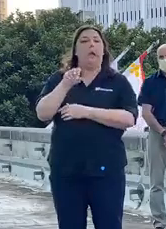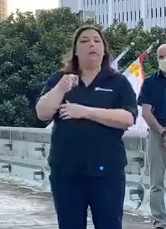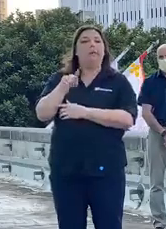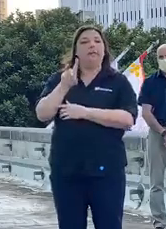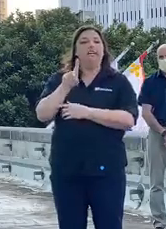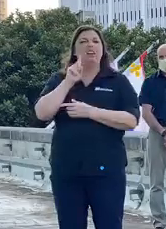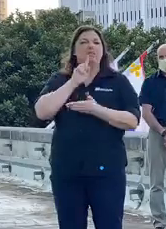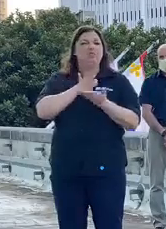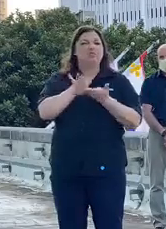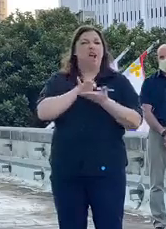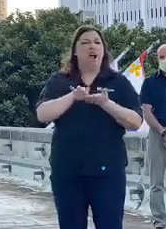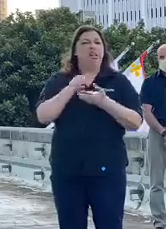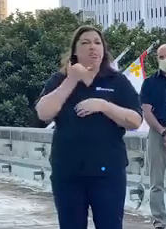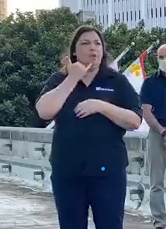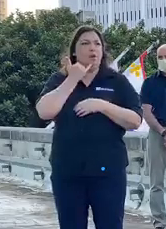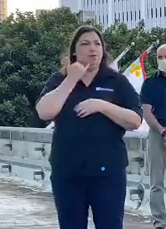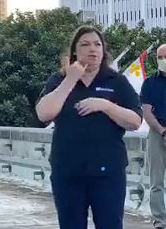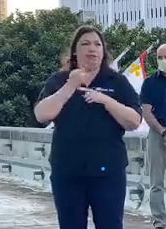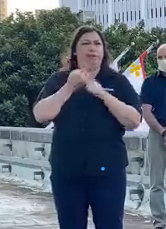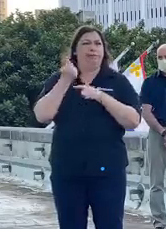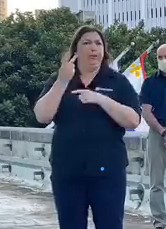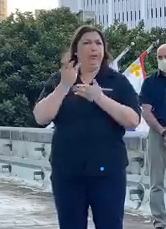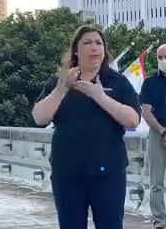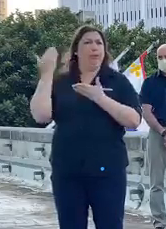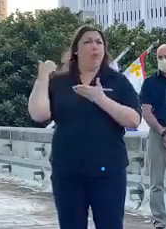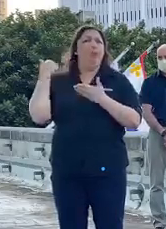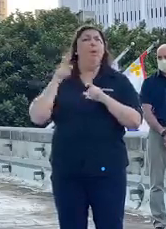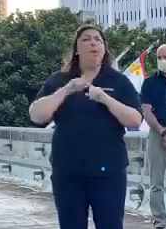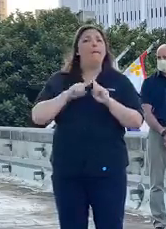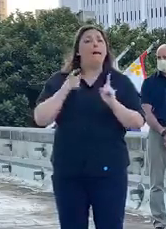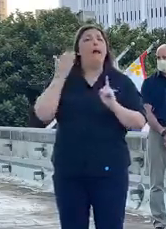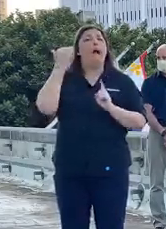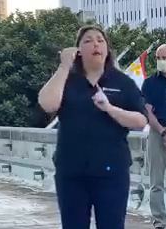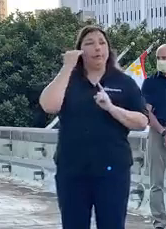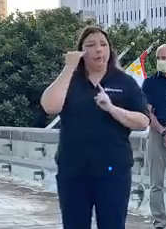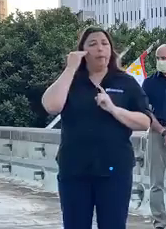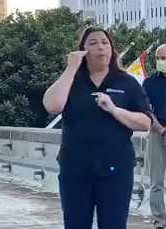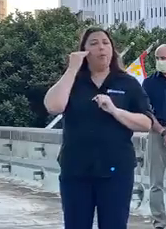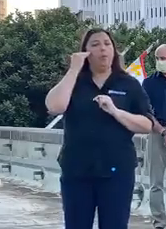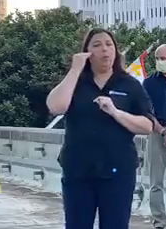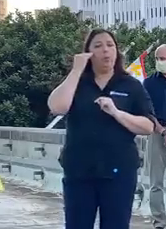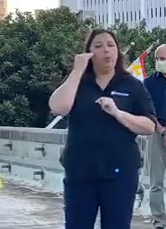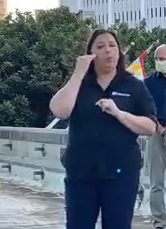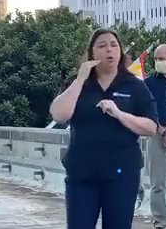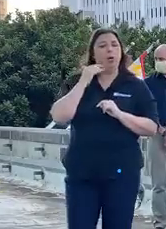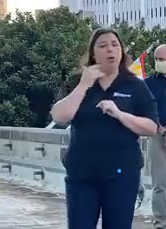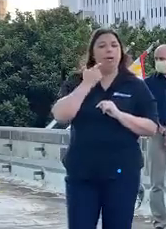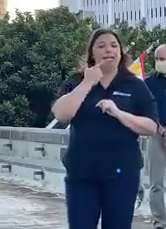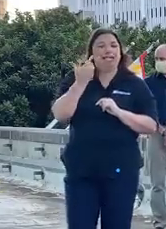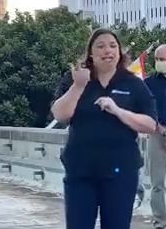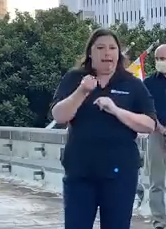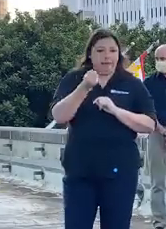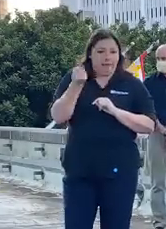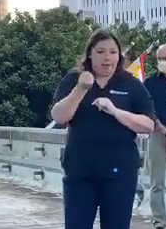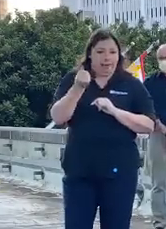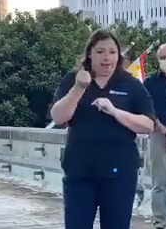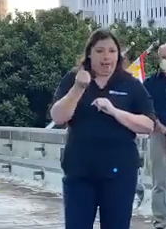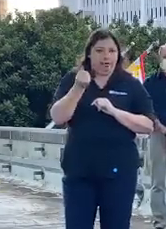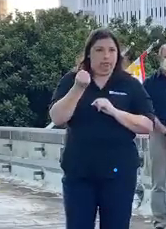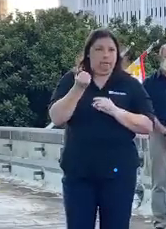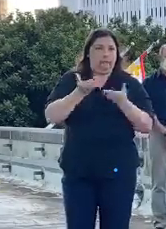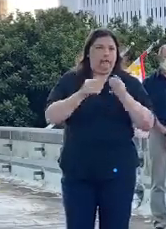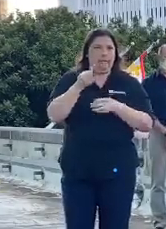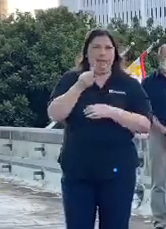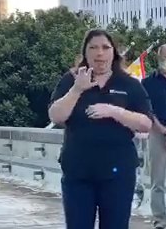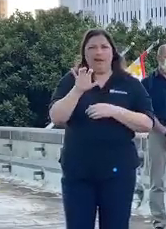calls since weeks ago. But I do know that on Saturday, there was like